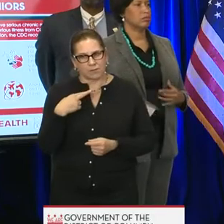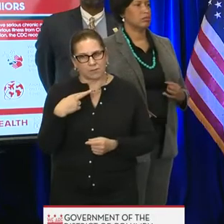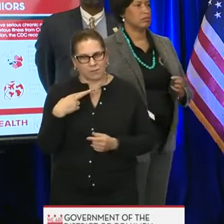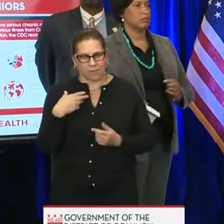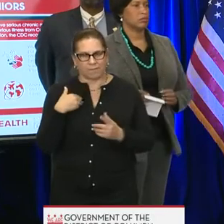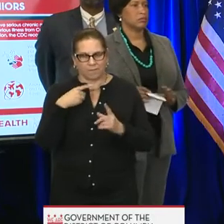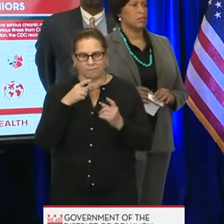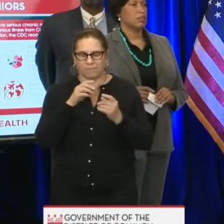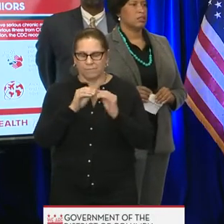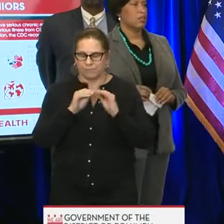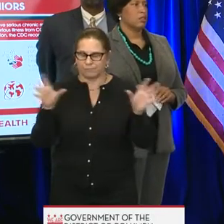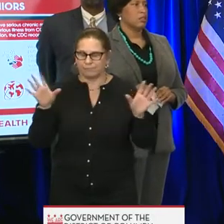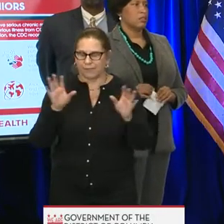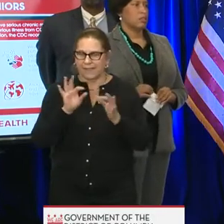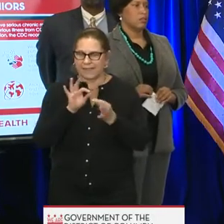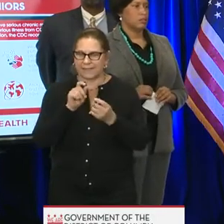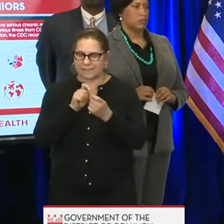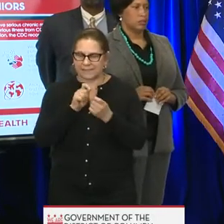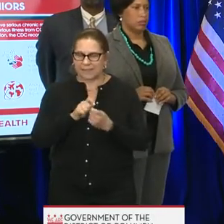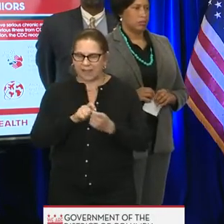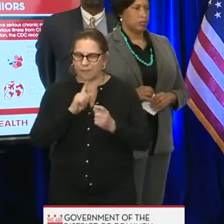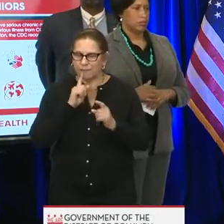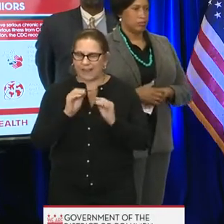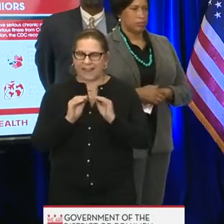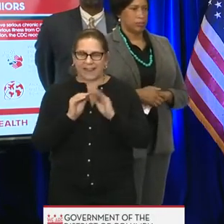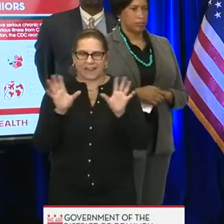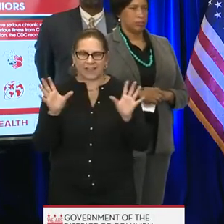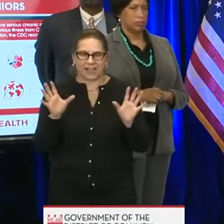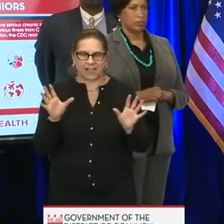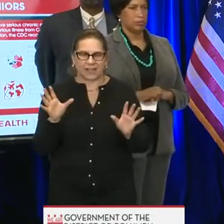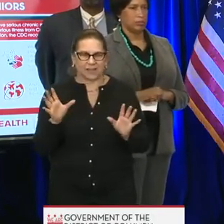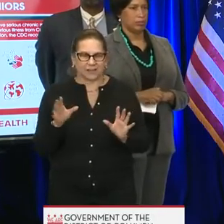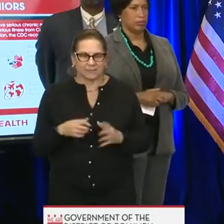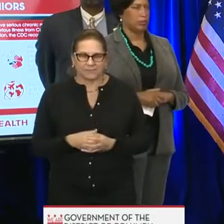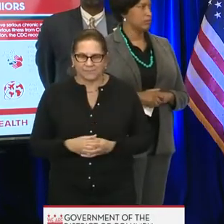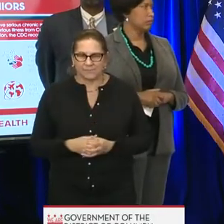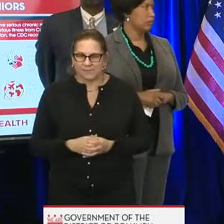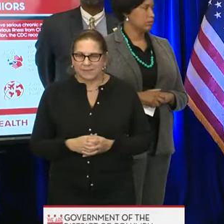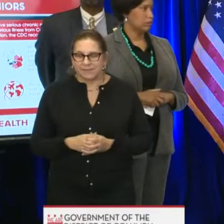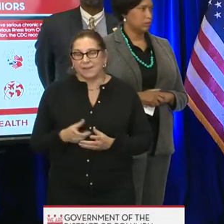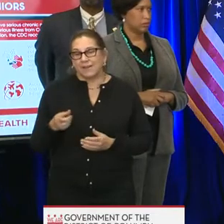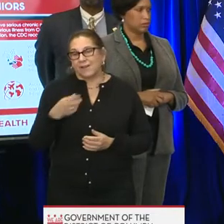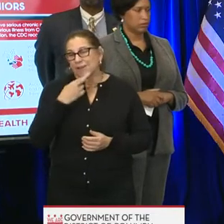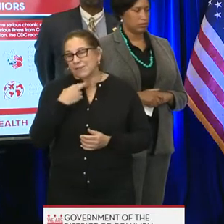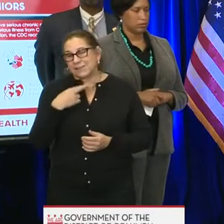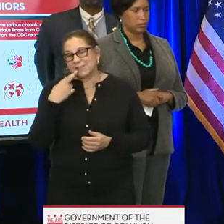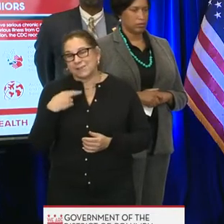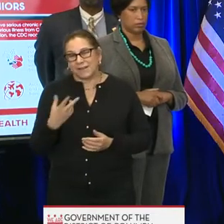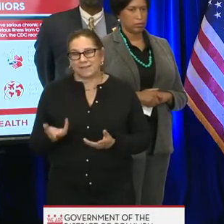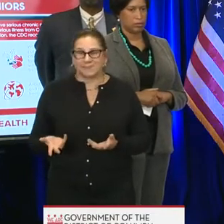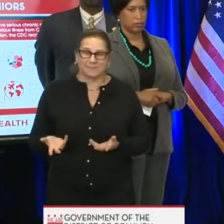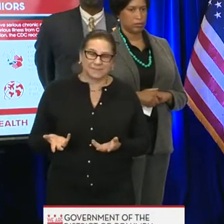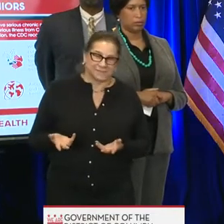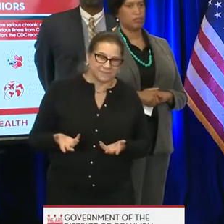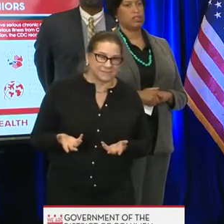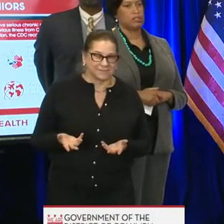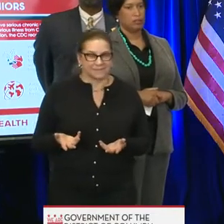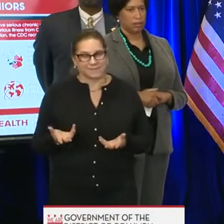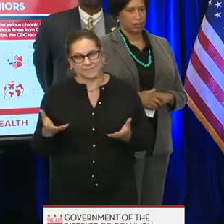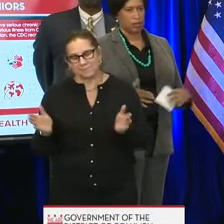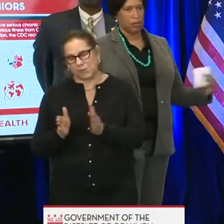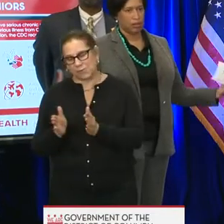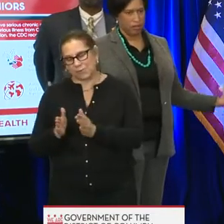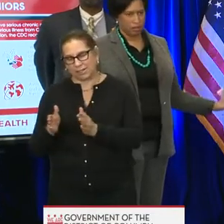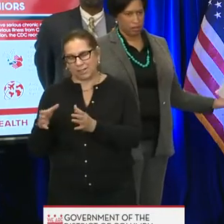Restaurants are not necessarily intended to be part of the mass gatherings piece. We do have some restaurants, however, that